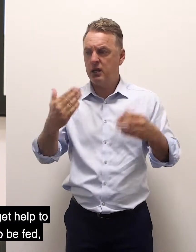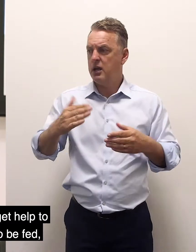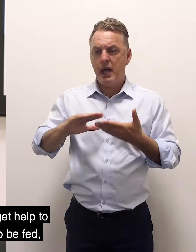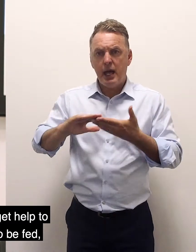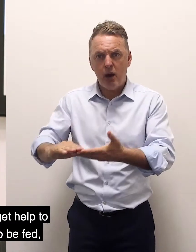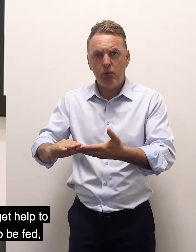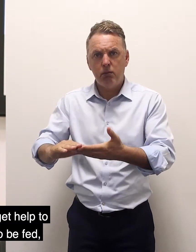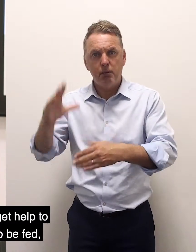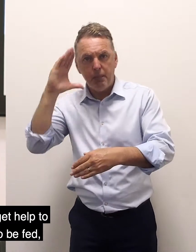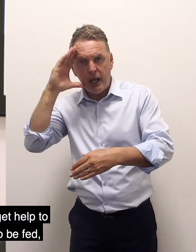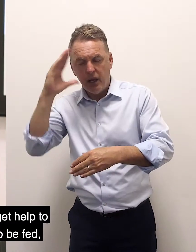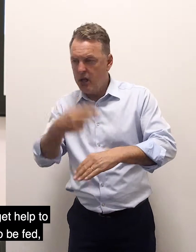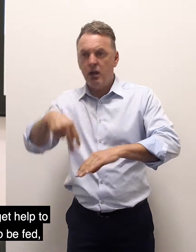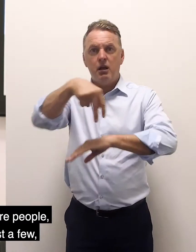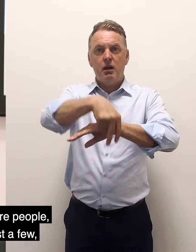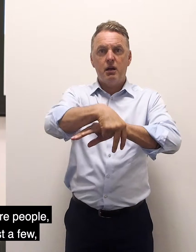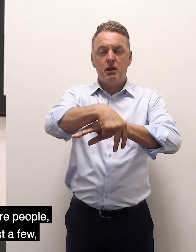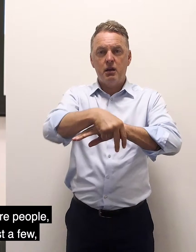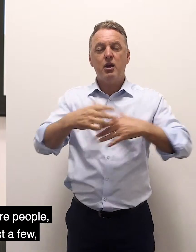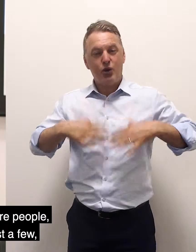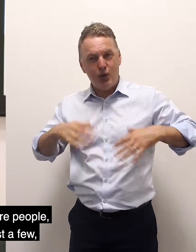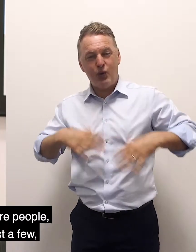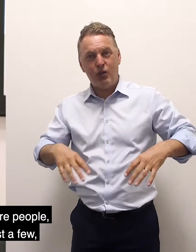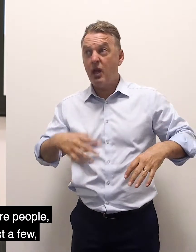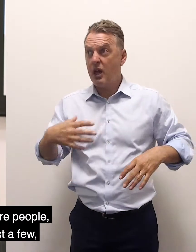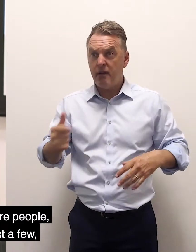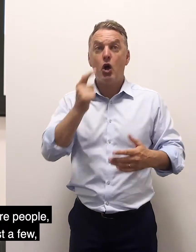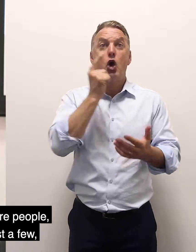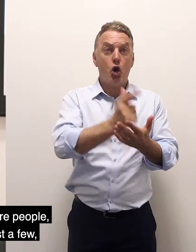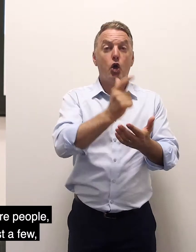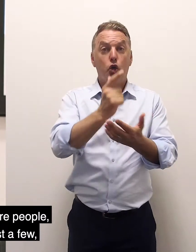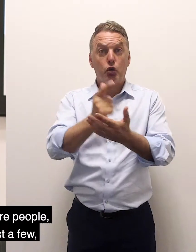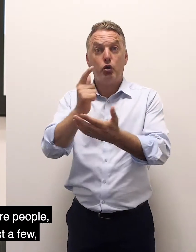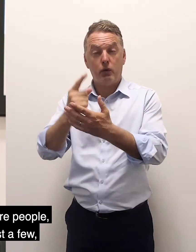to get help to get out of bed, to be fed, dressed,